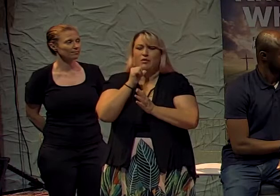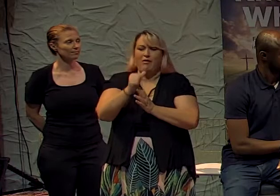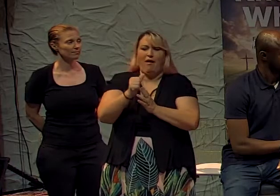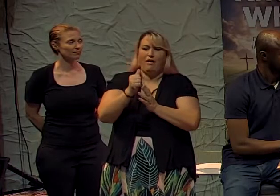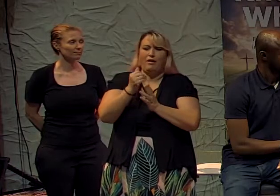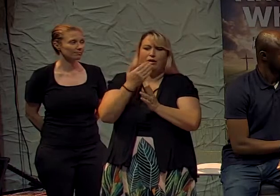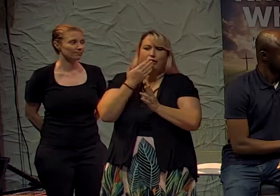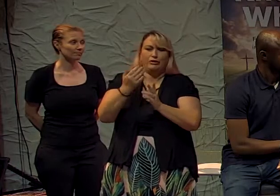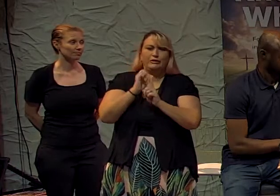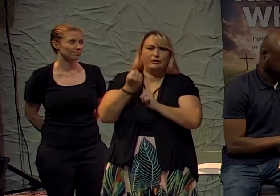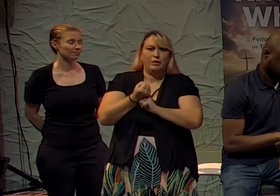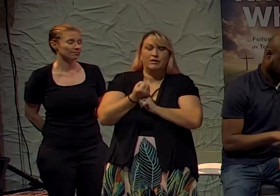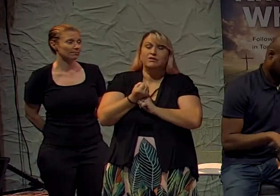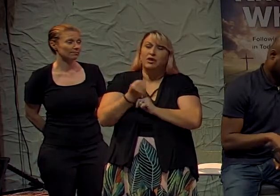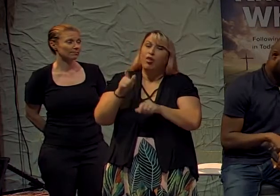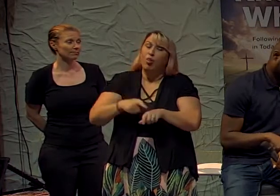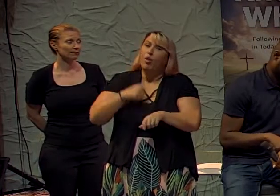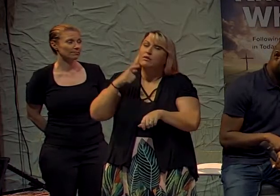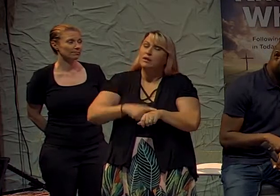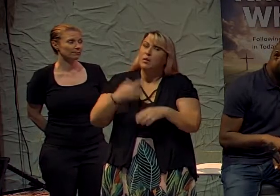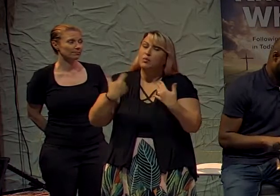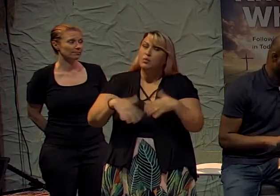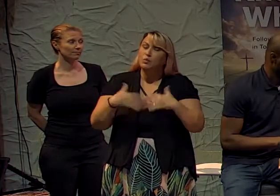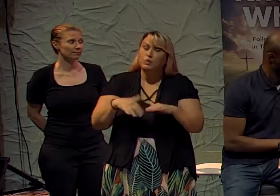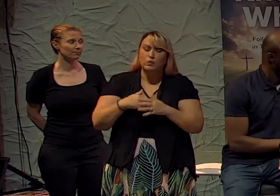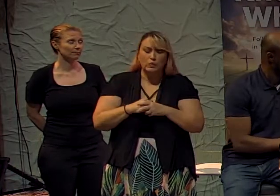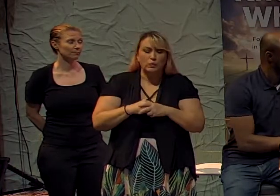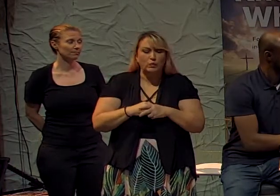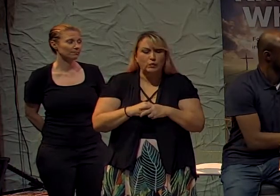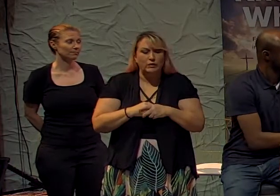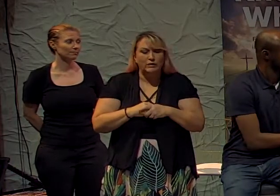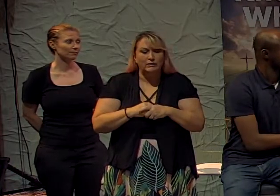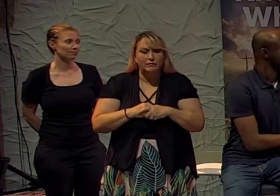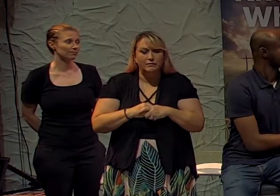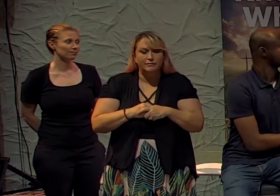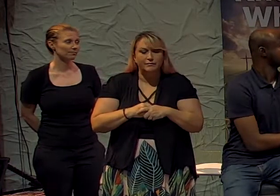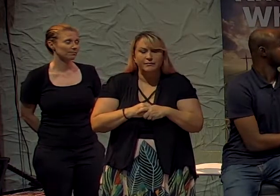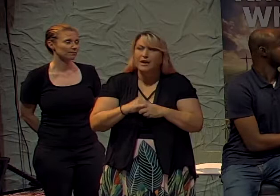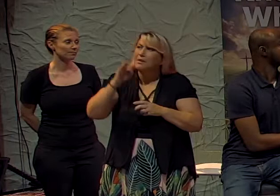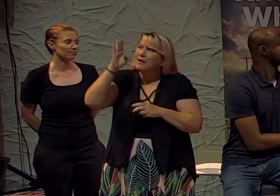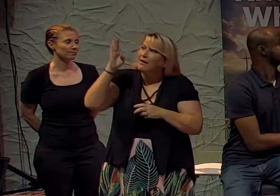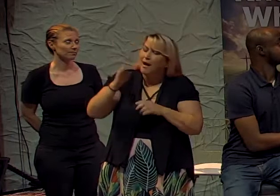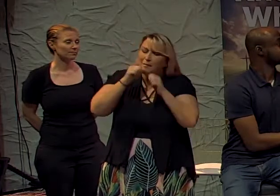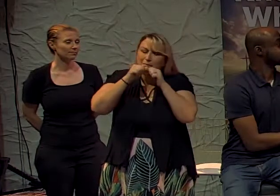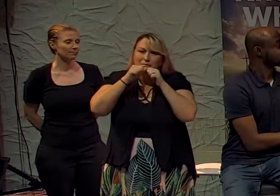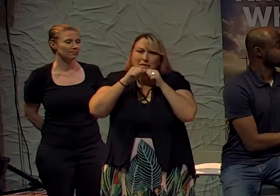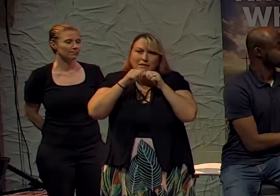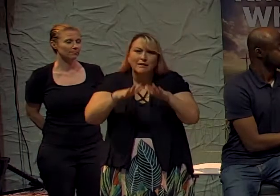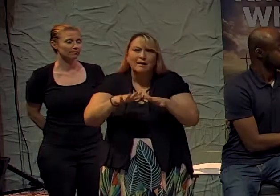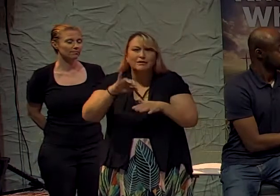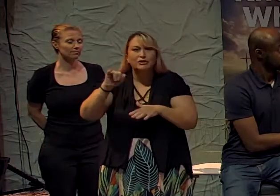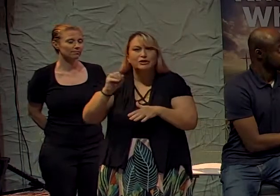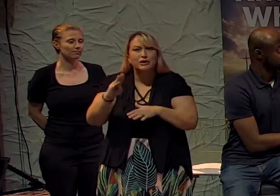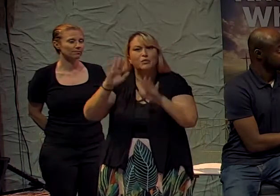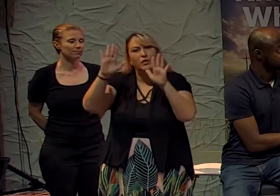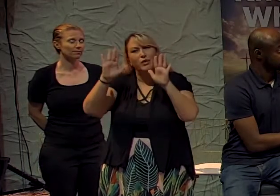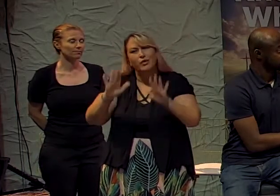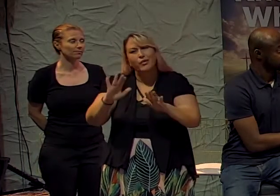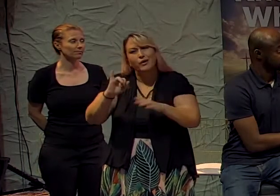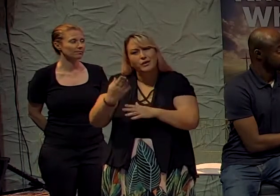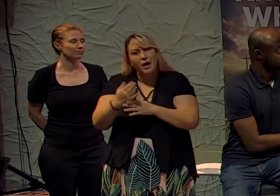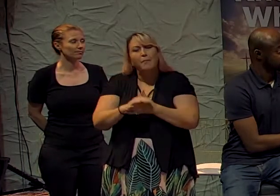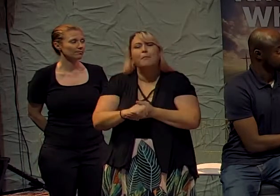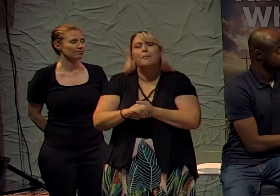and prayed and prayed, and it took a very long time. But God blessed Jim with a great job, and he went into that.